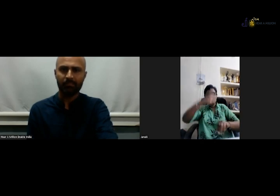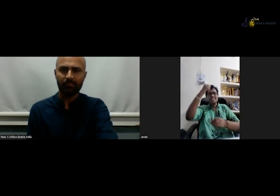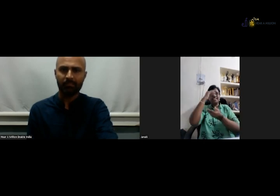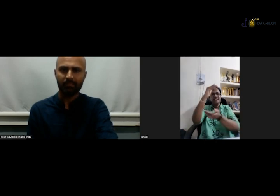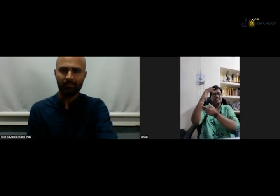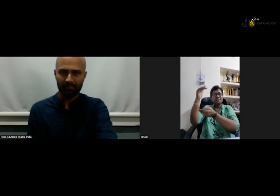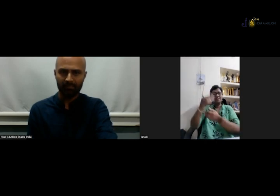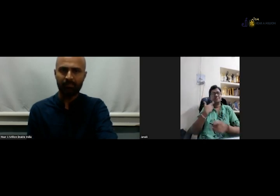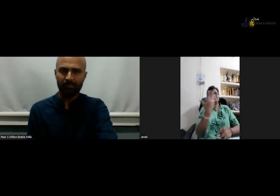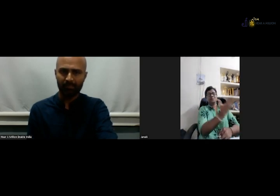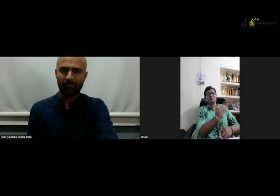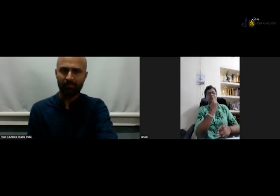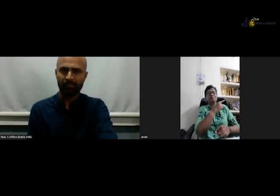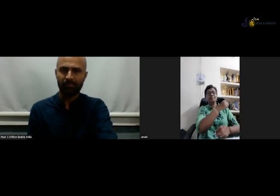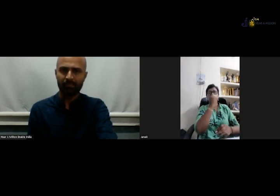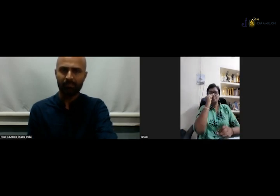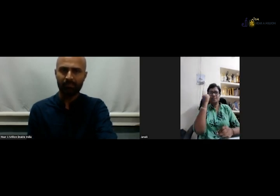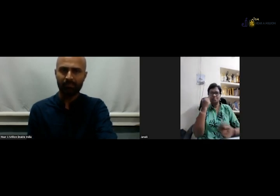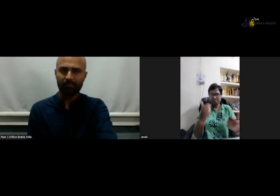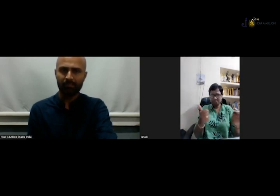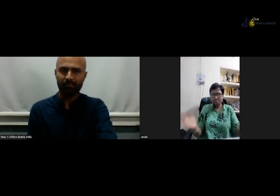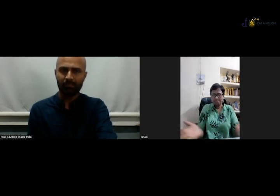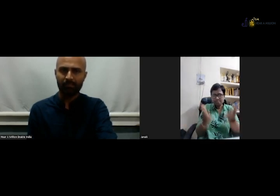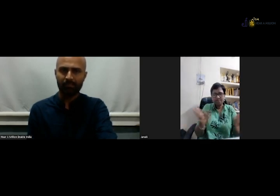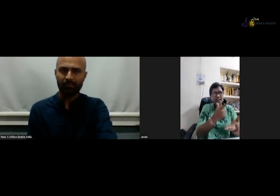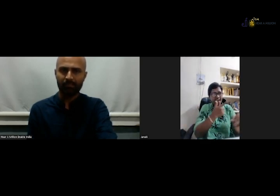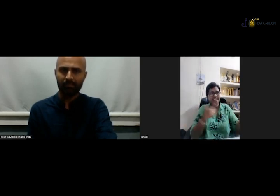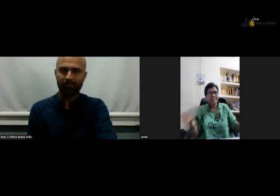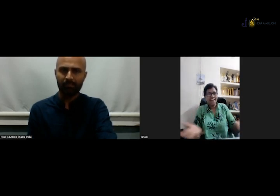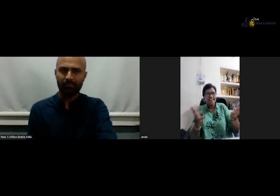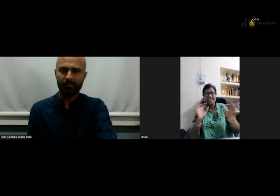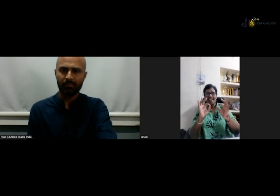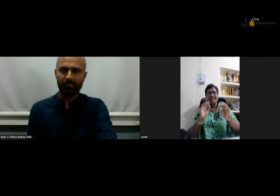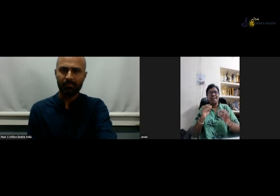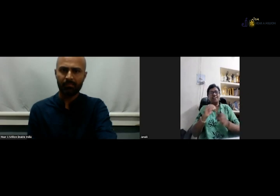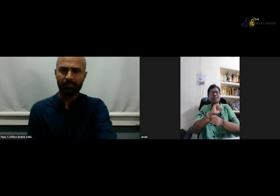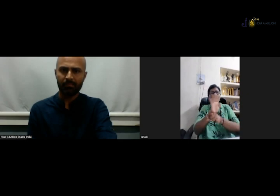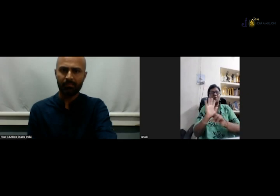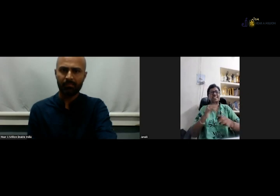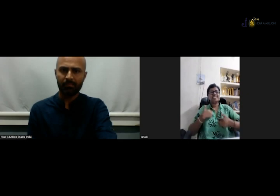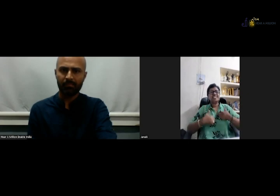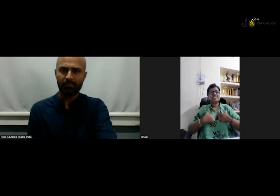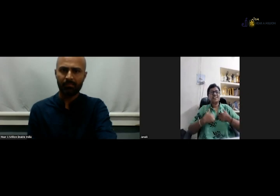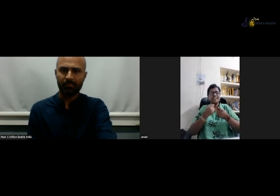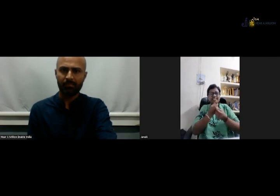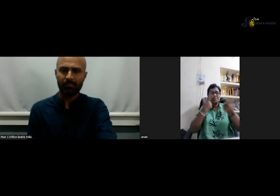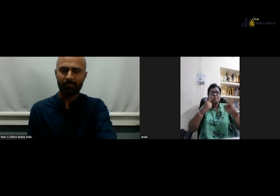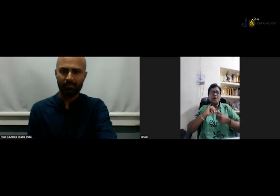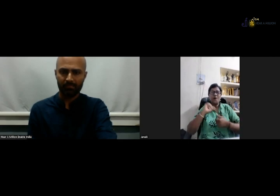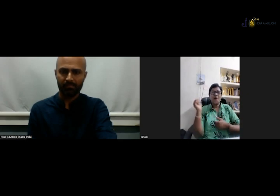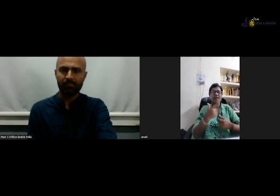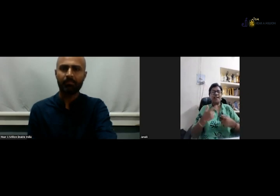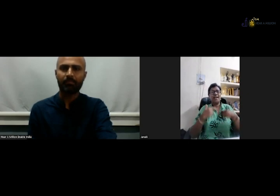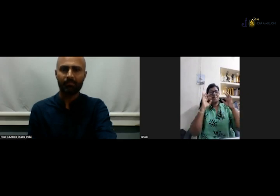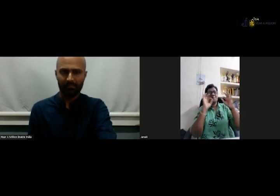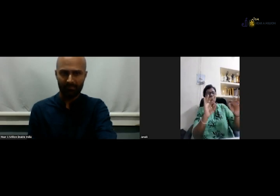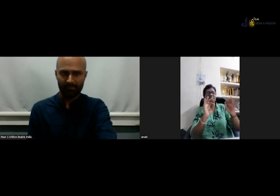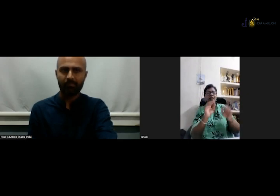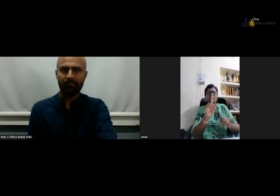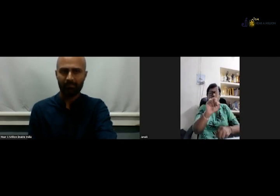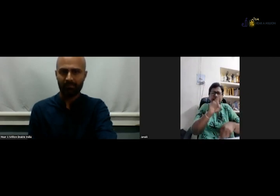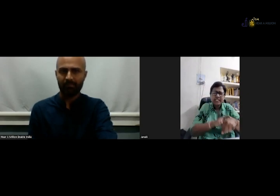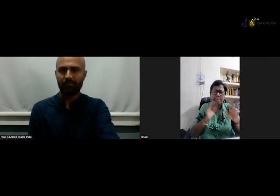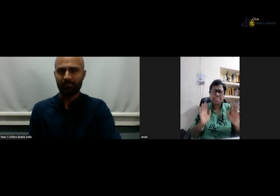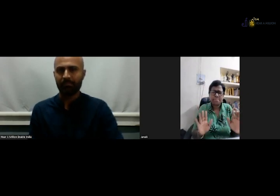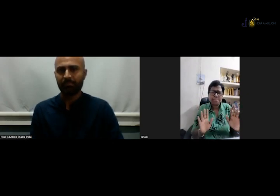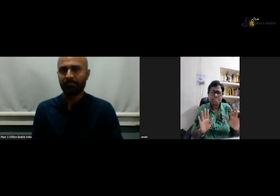and we also had some prize distribution ceremony as well where we had some activities. So she always used